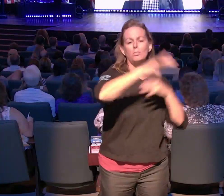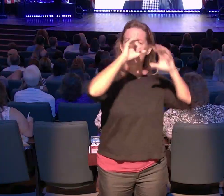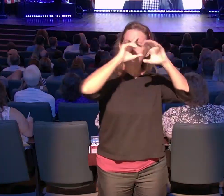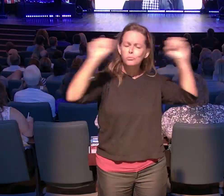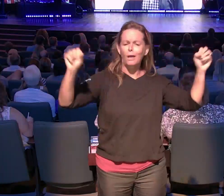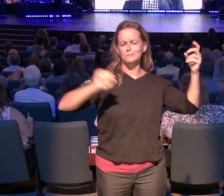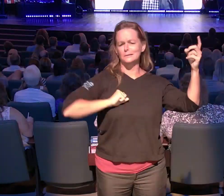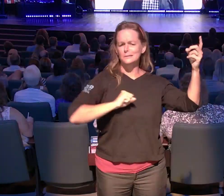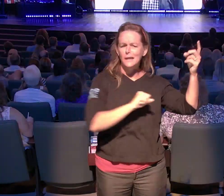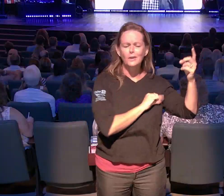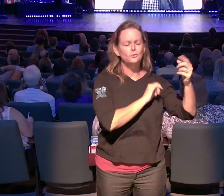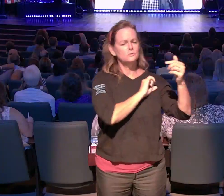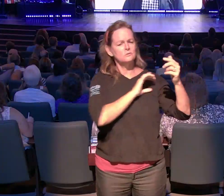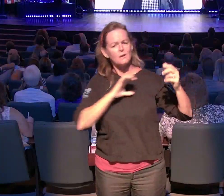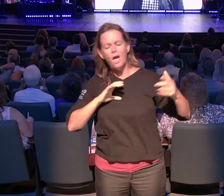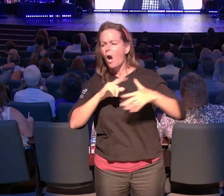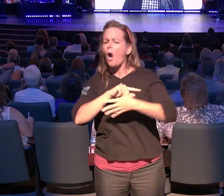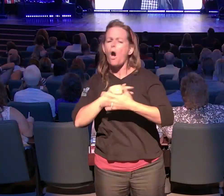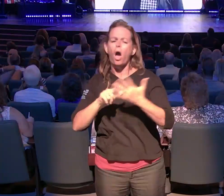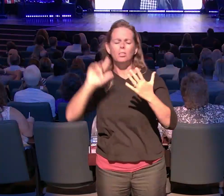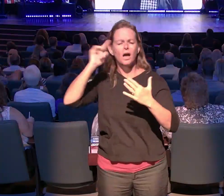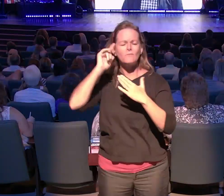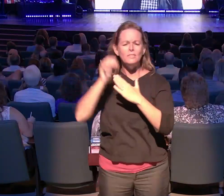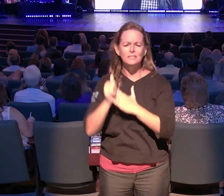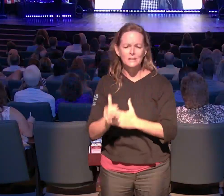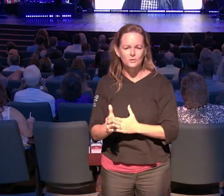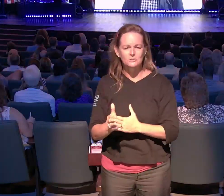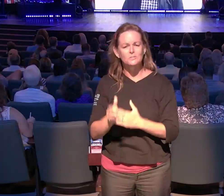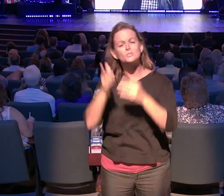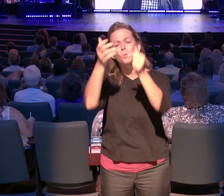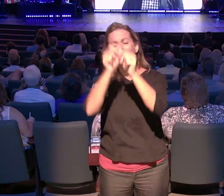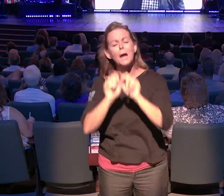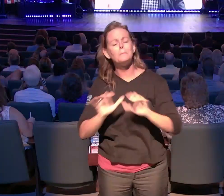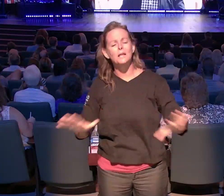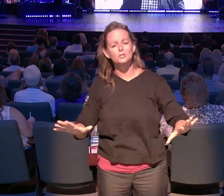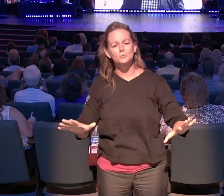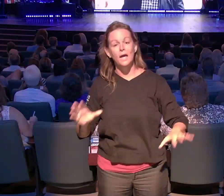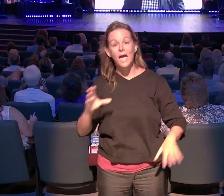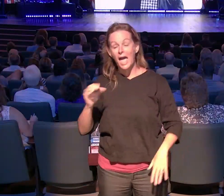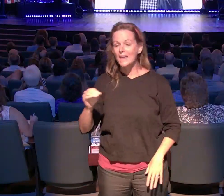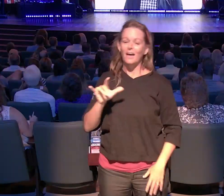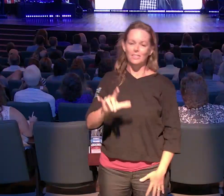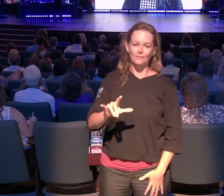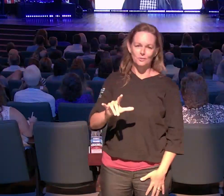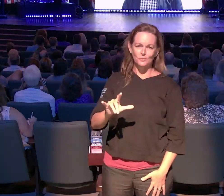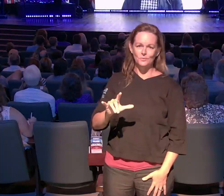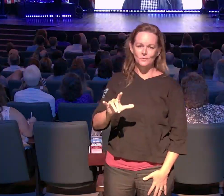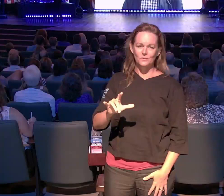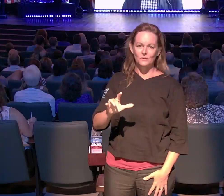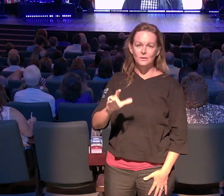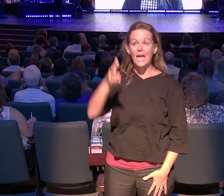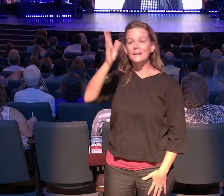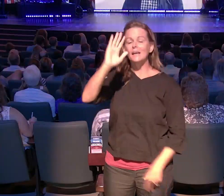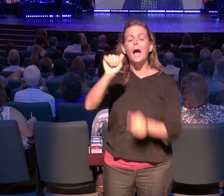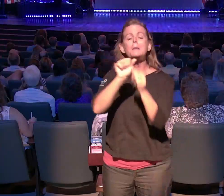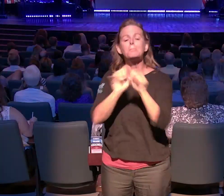exalted over America once again. God bless you. I love you. And may God bless our United States of